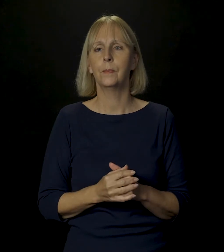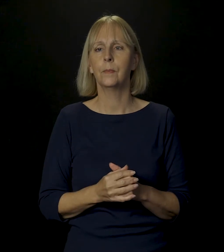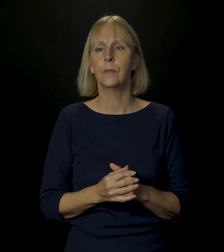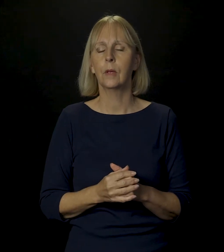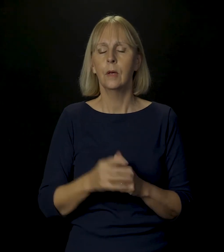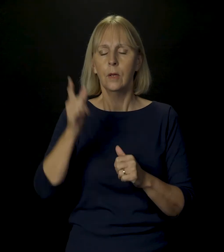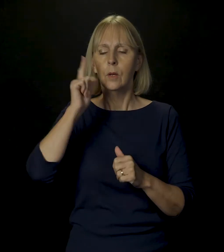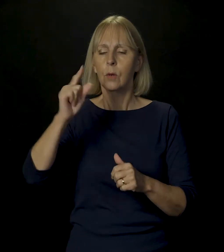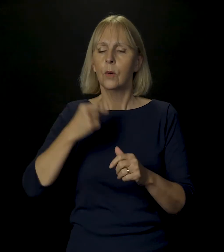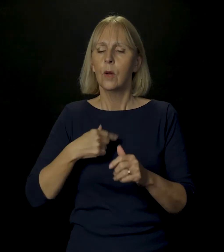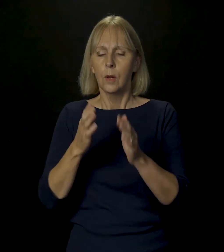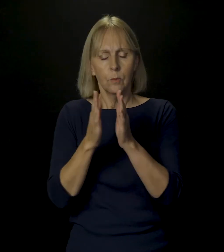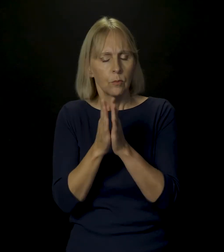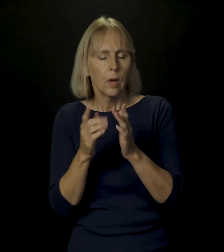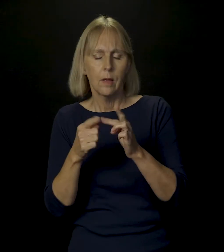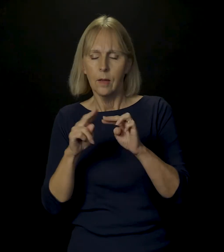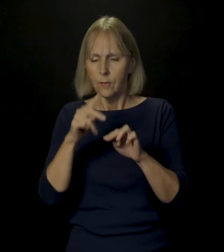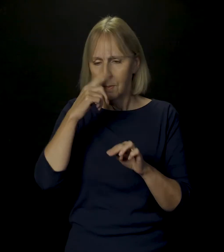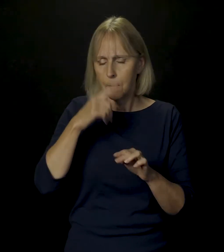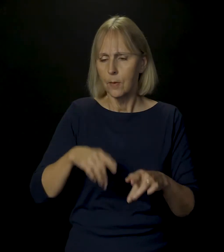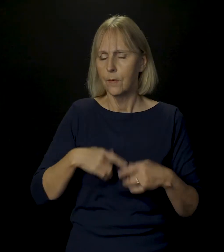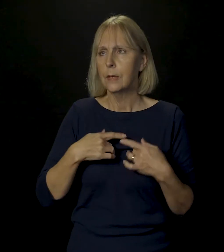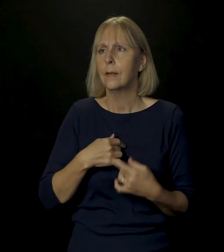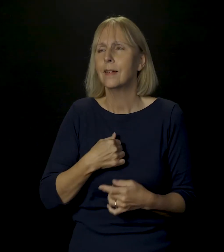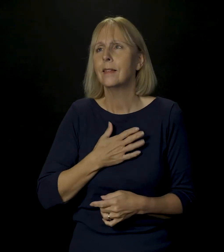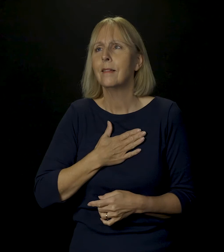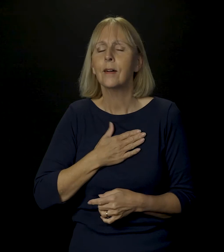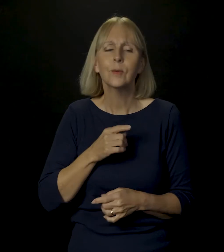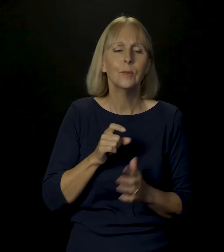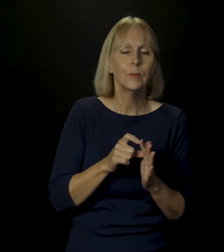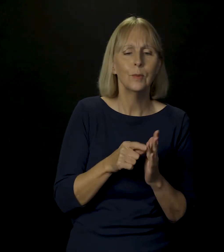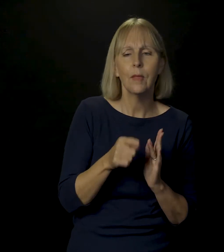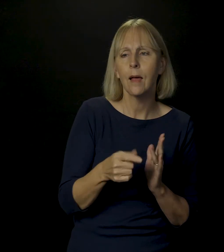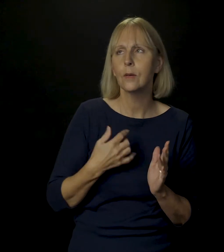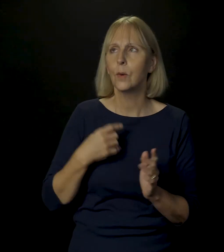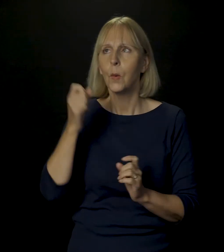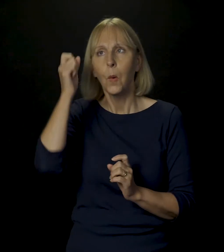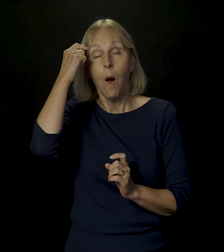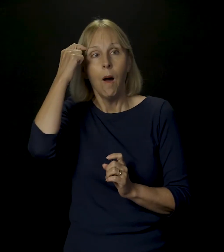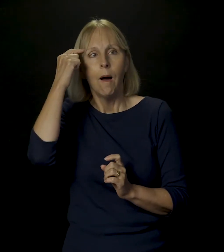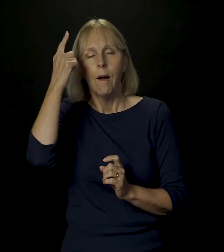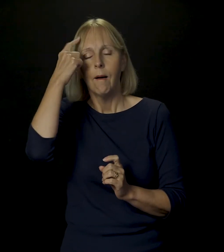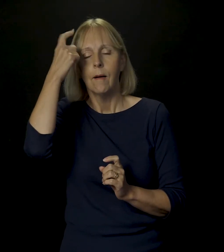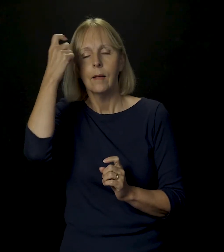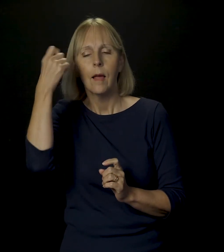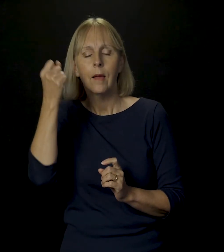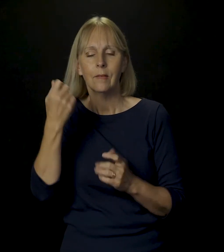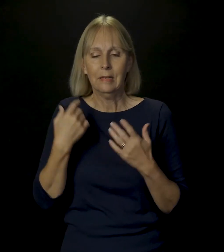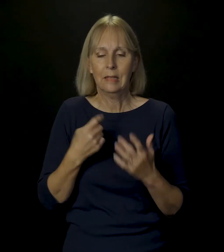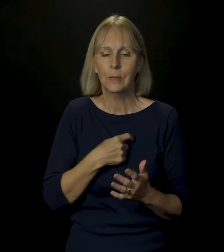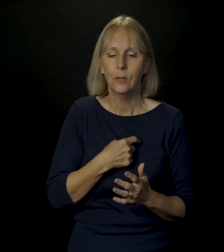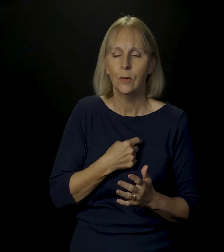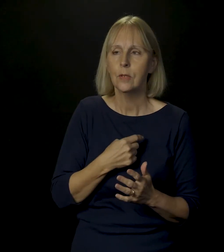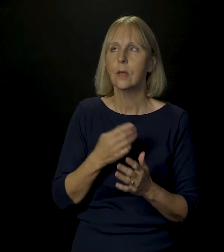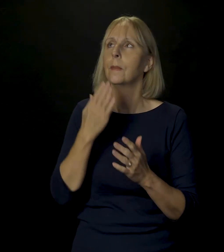Lord I Pray That If Anyone Has Any Little Niggles Or They're Nervous Or Anything Like That Father That They Want To Step Forward Into Something But They Don't Know